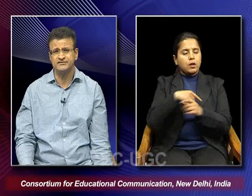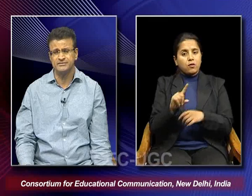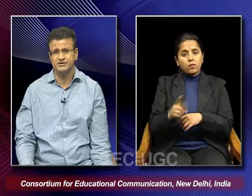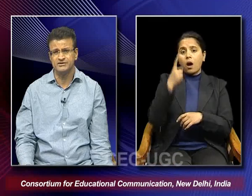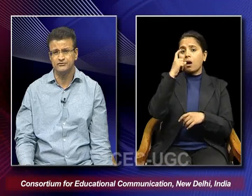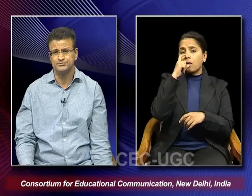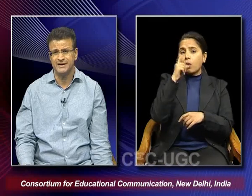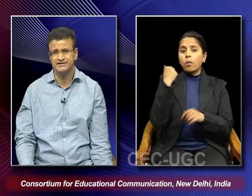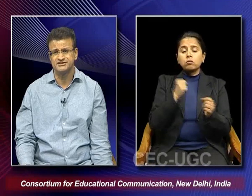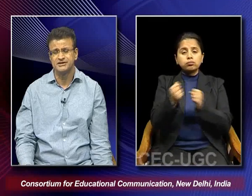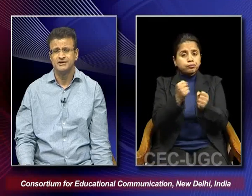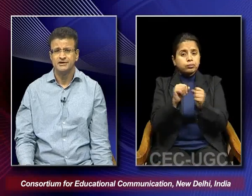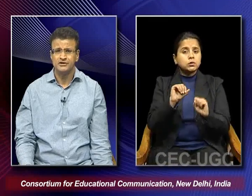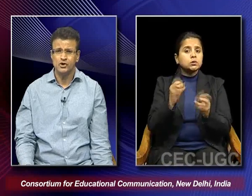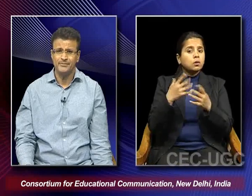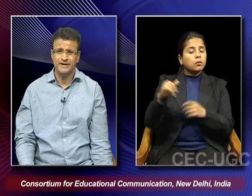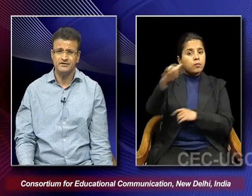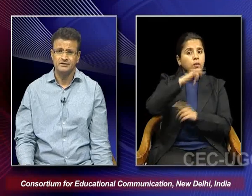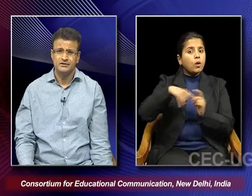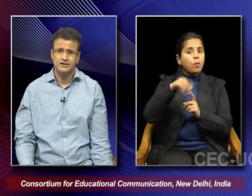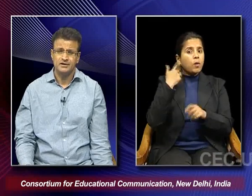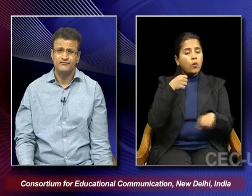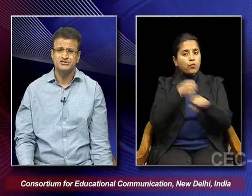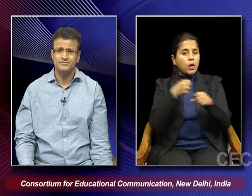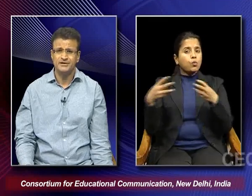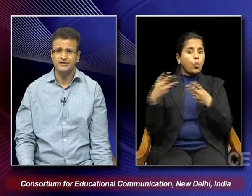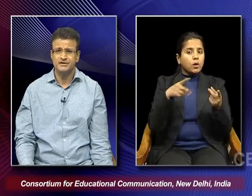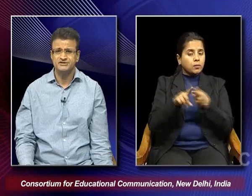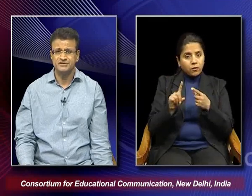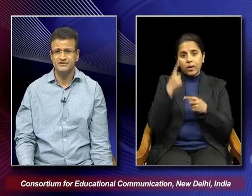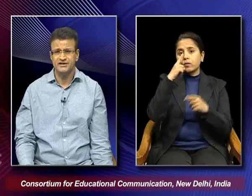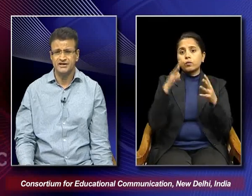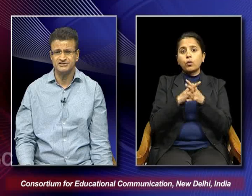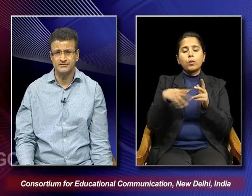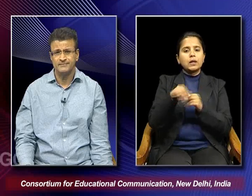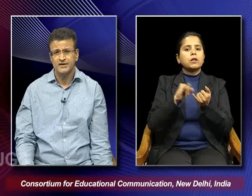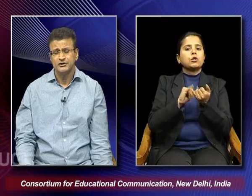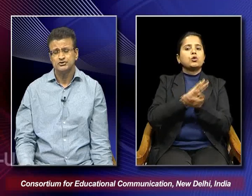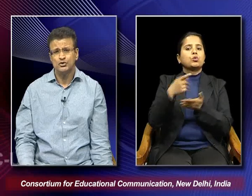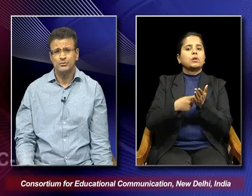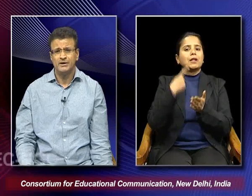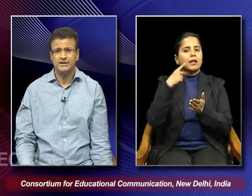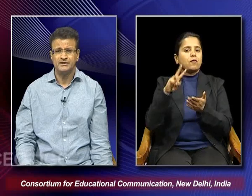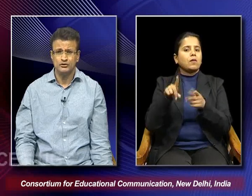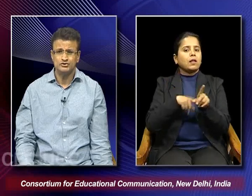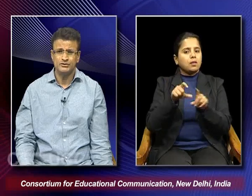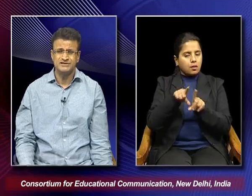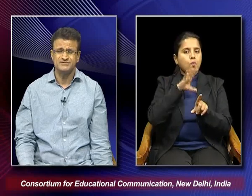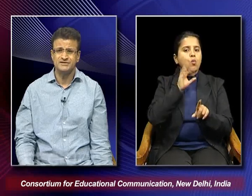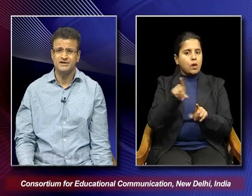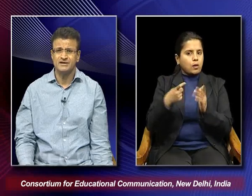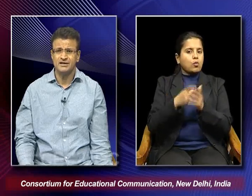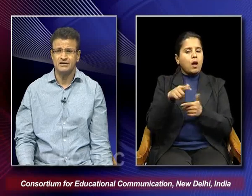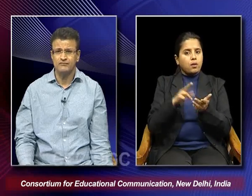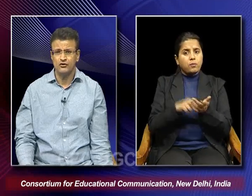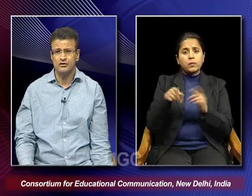Indian female Air Force pilots in combat, first being Srividya Rajan. So it also deals with